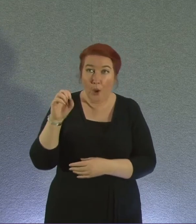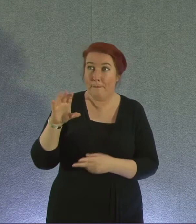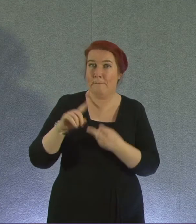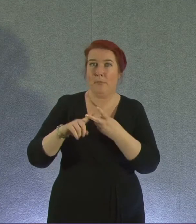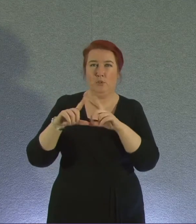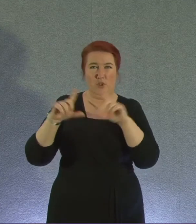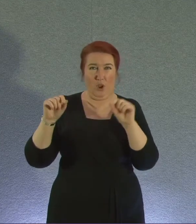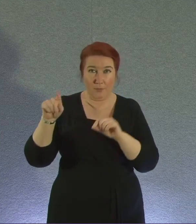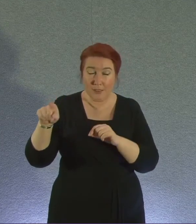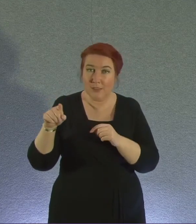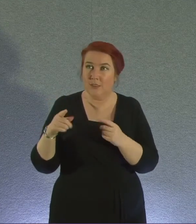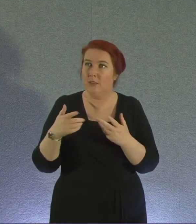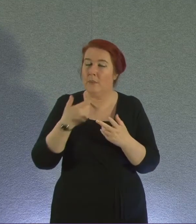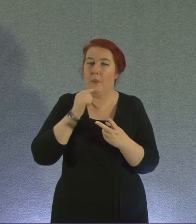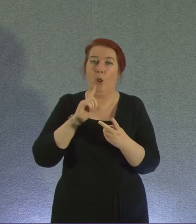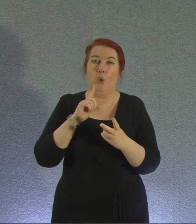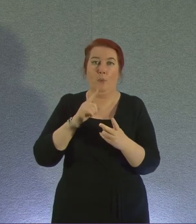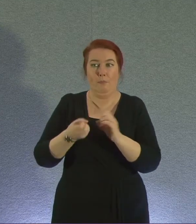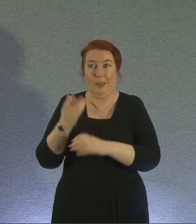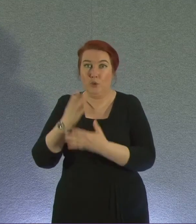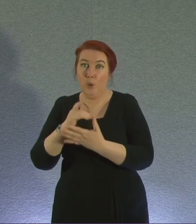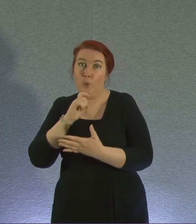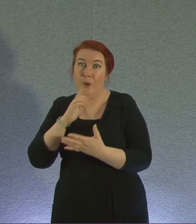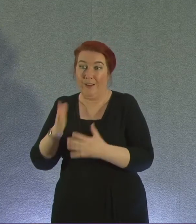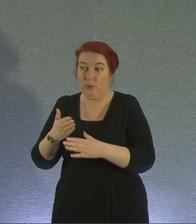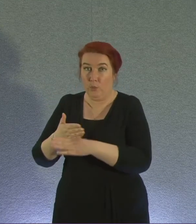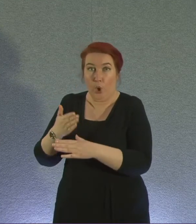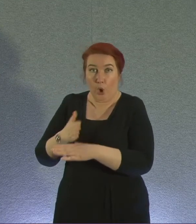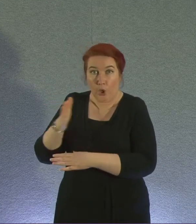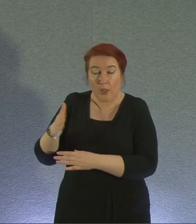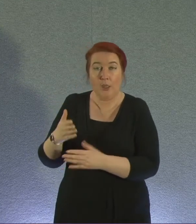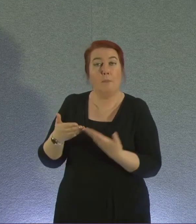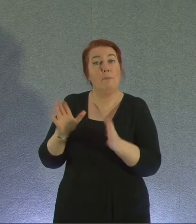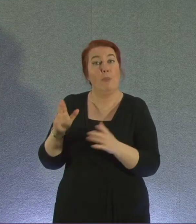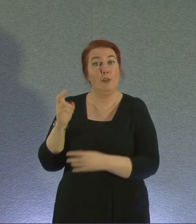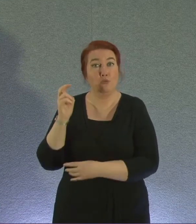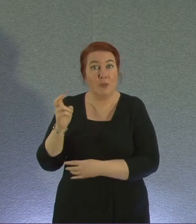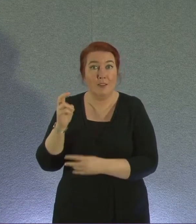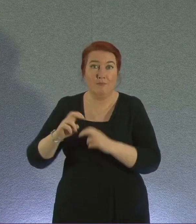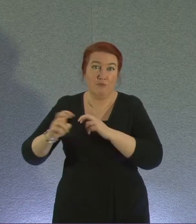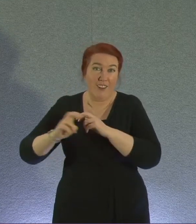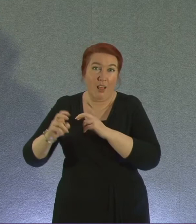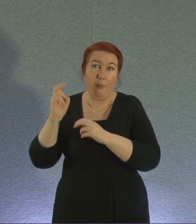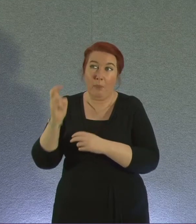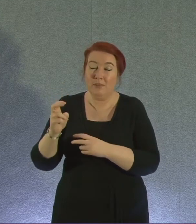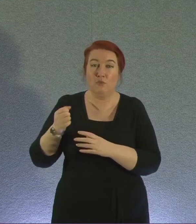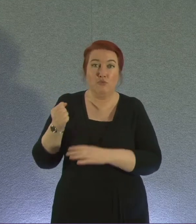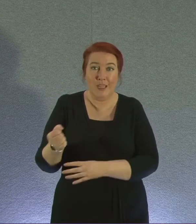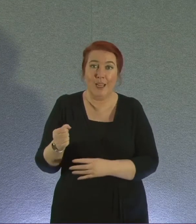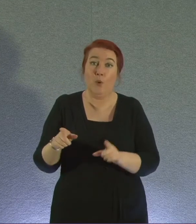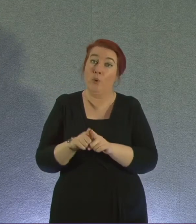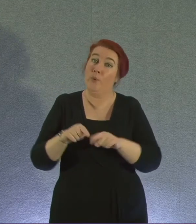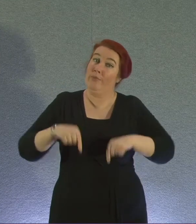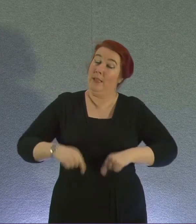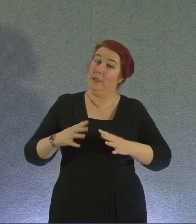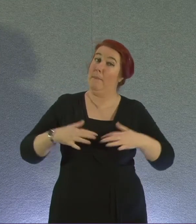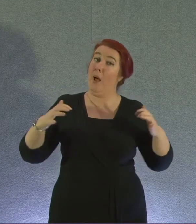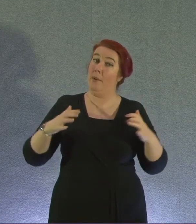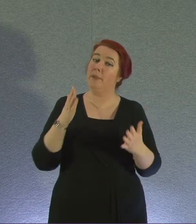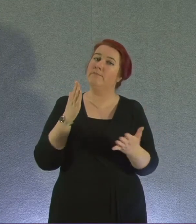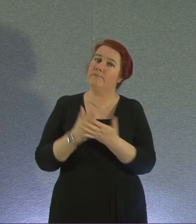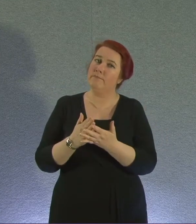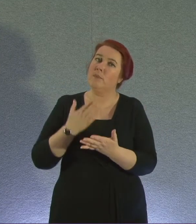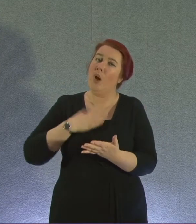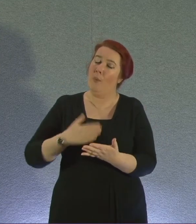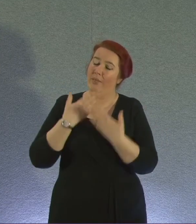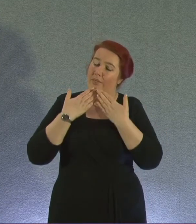who are trying to make sure that those who have to go to work get supported in public transport and in other ways, and in this Parliament. And I want to pay a particular tribute